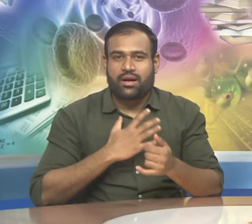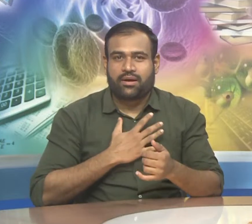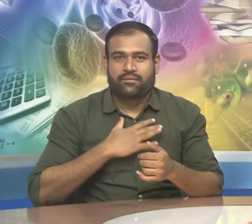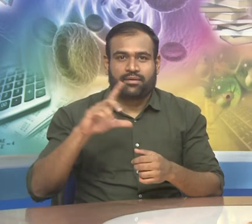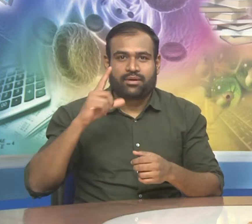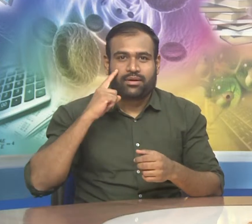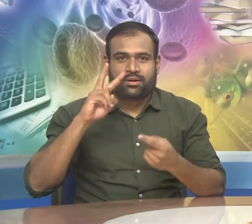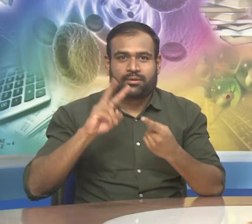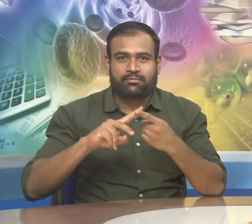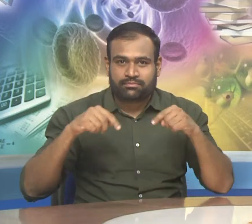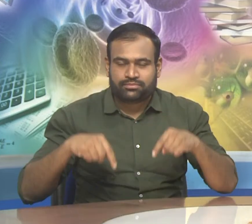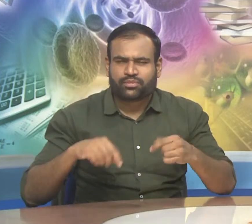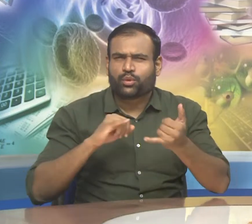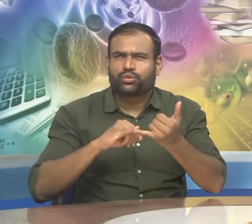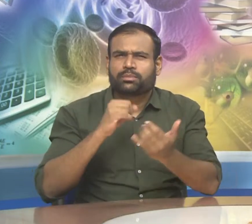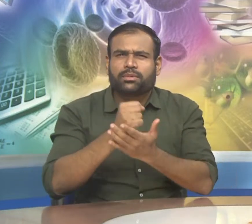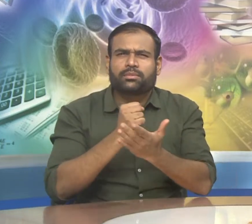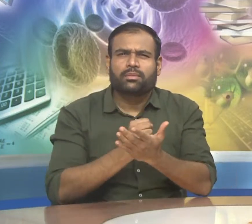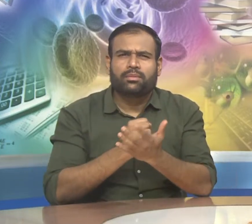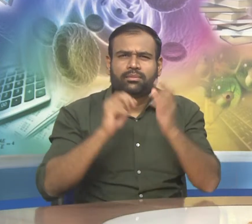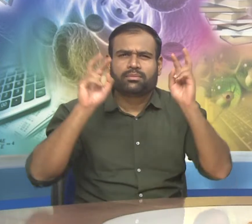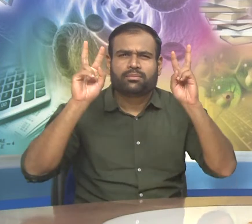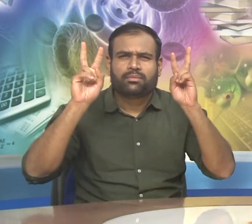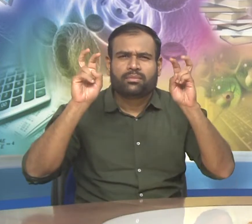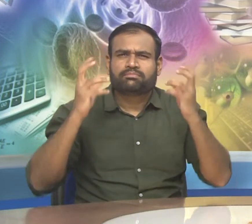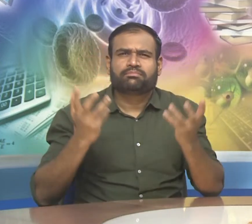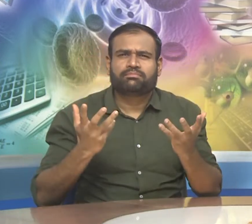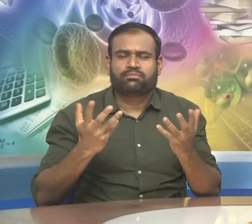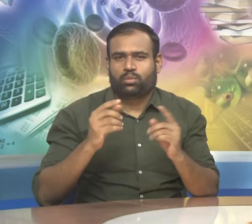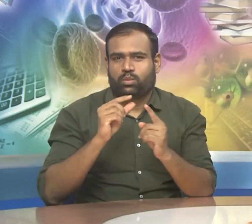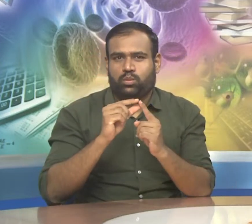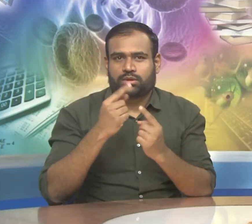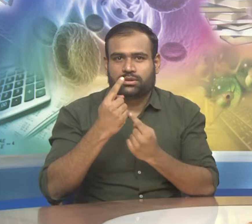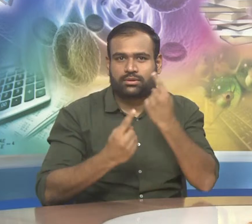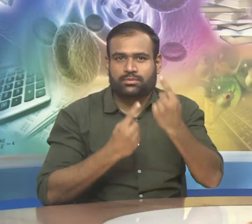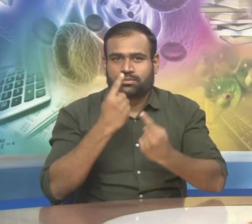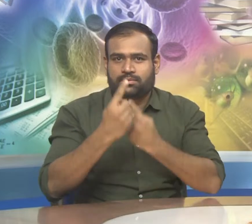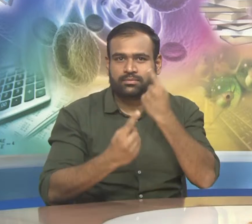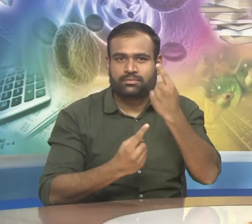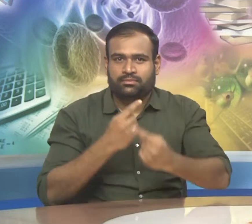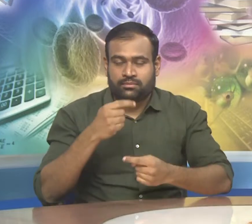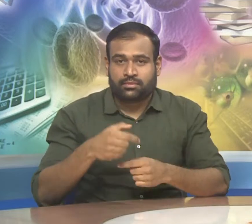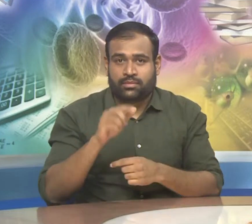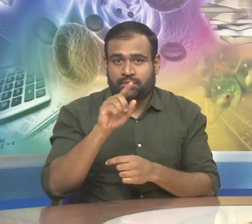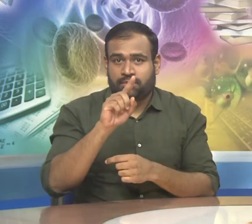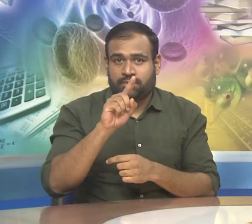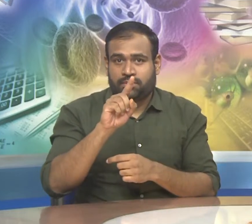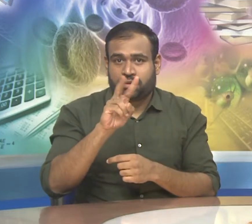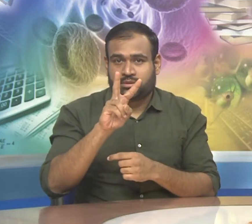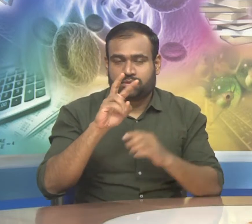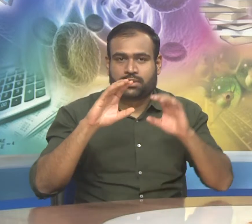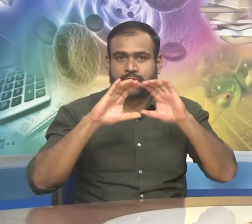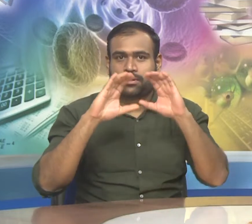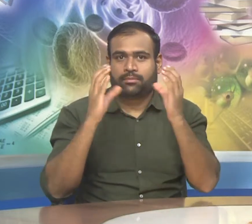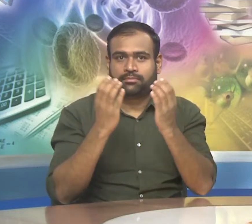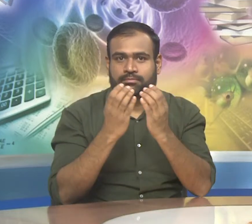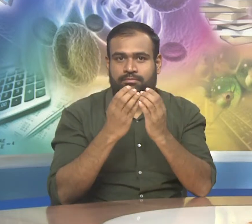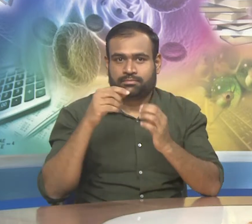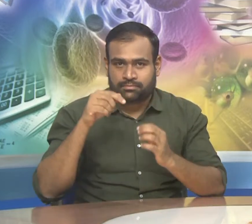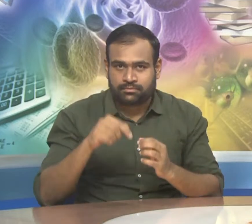NIUS welcomes you all in this live video for subject Political Science